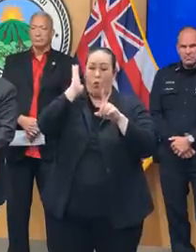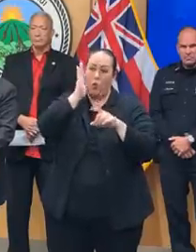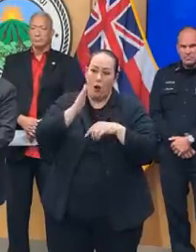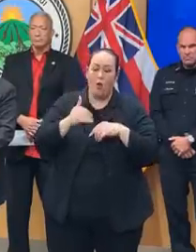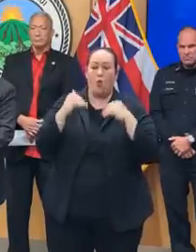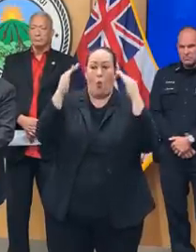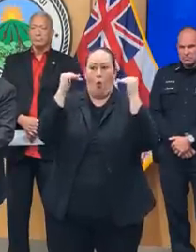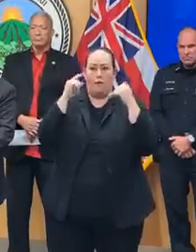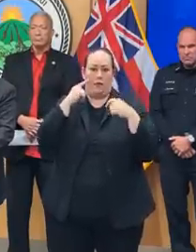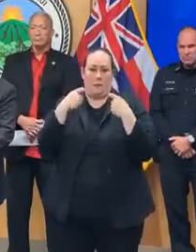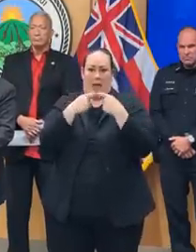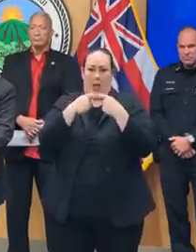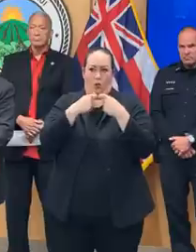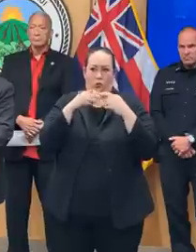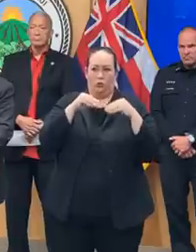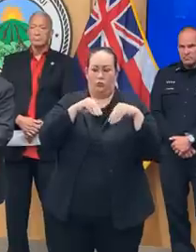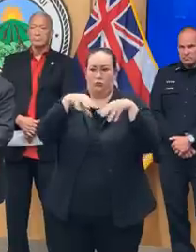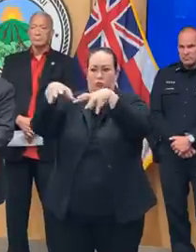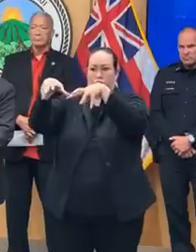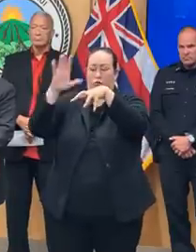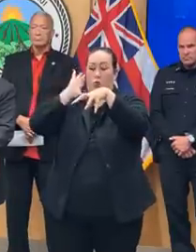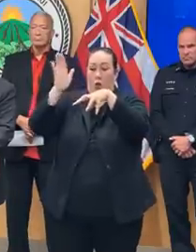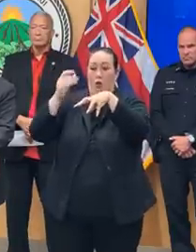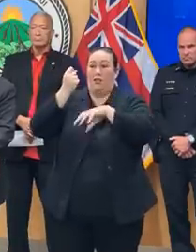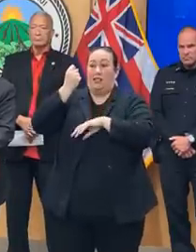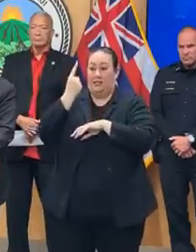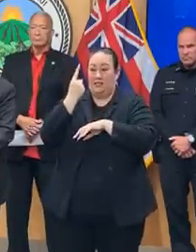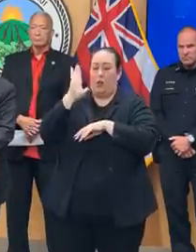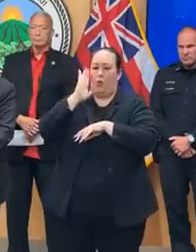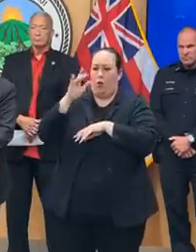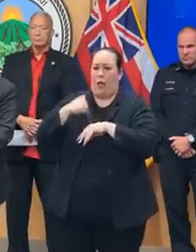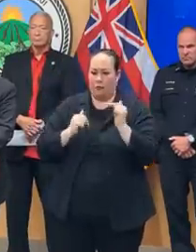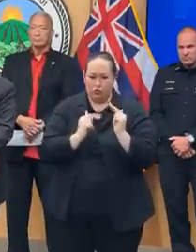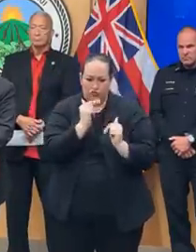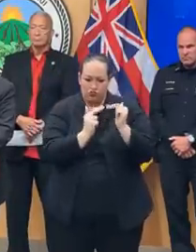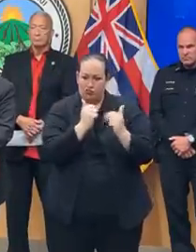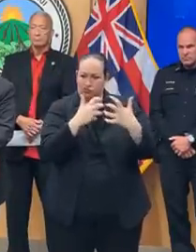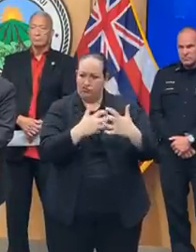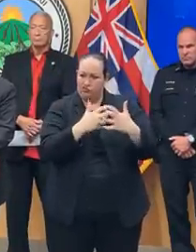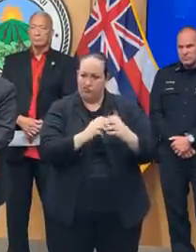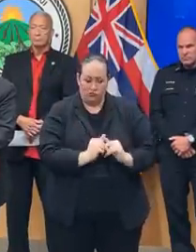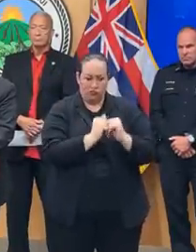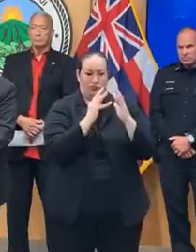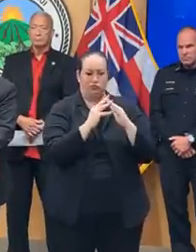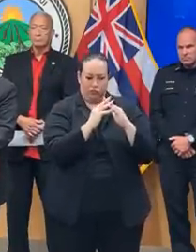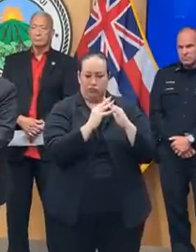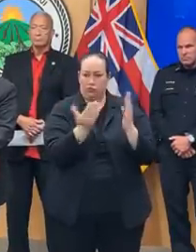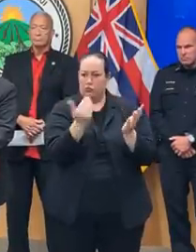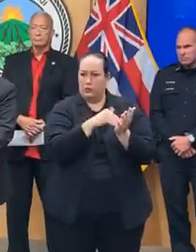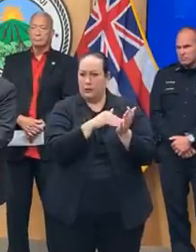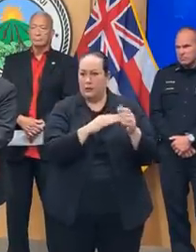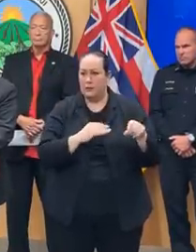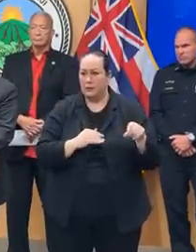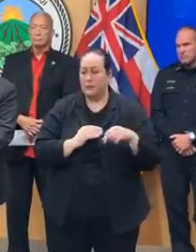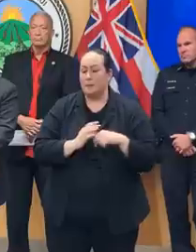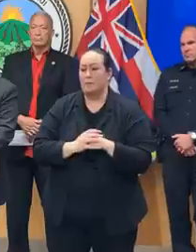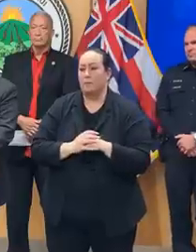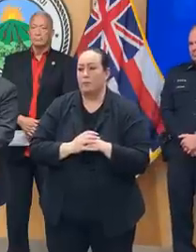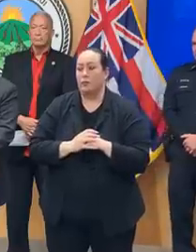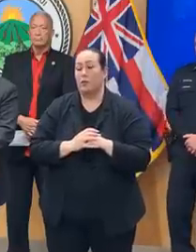restored, but there is some very substantial rebuild that has to go with transformers. So that's going to be important and challenging,